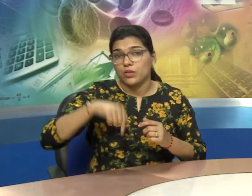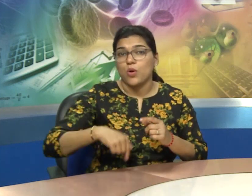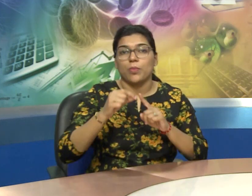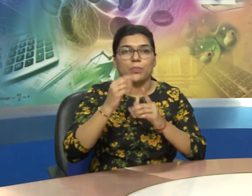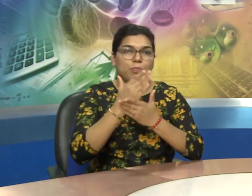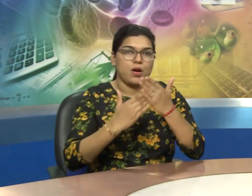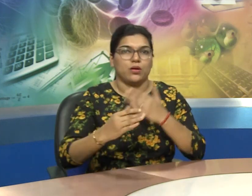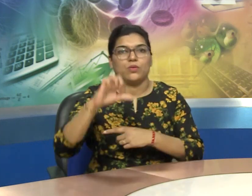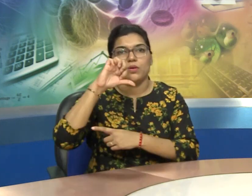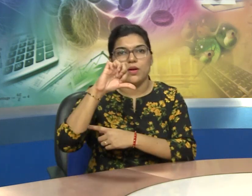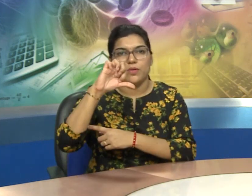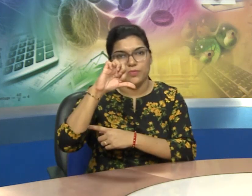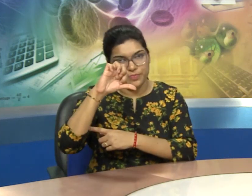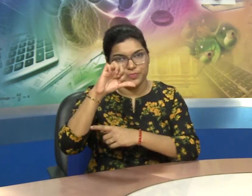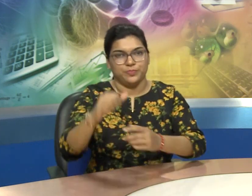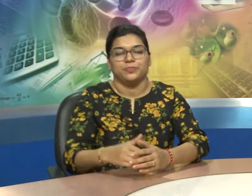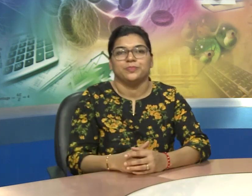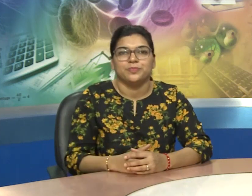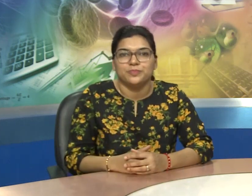This video is part 9.